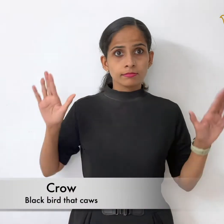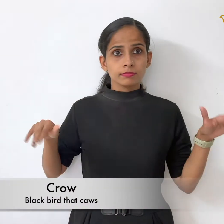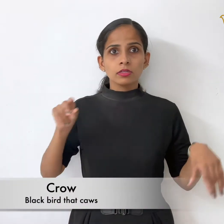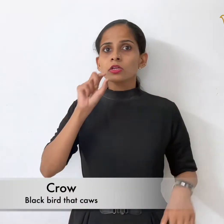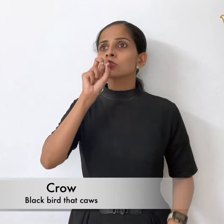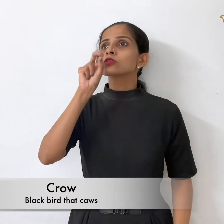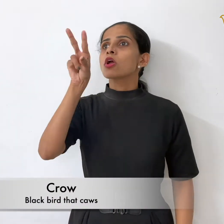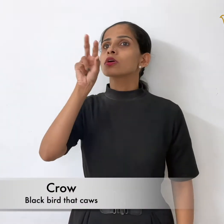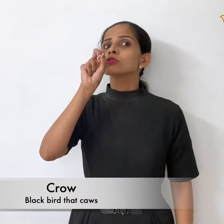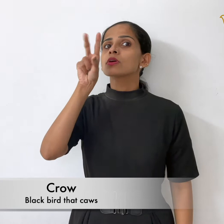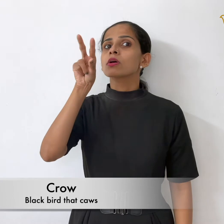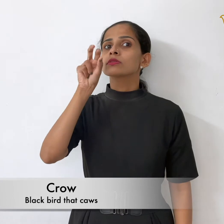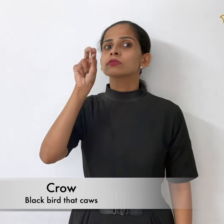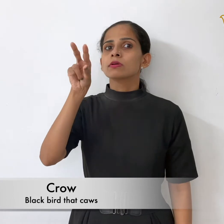Crow.